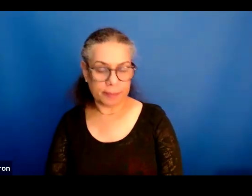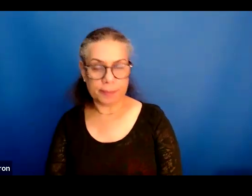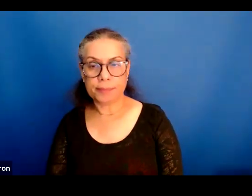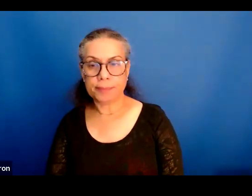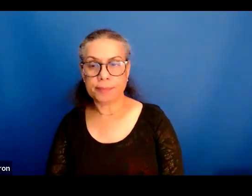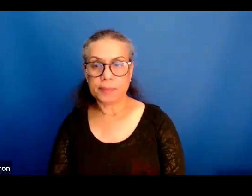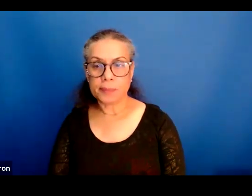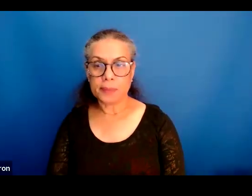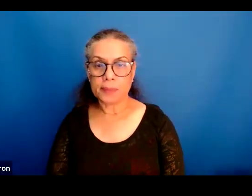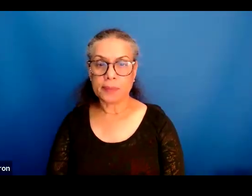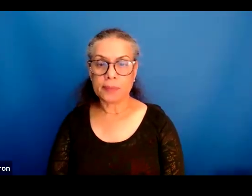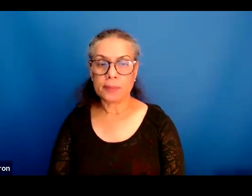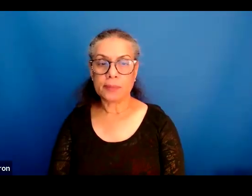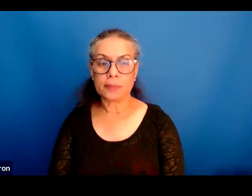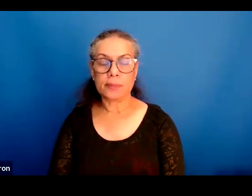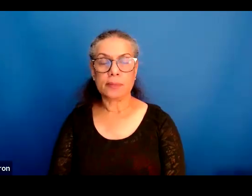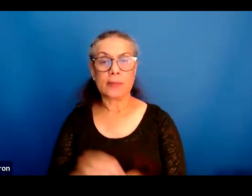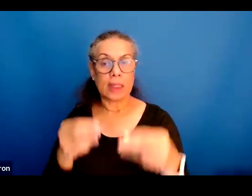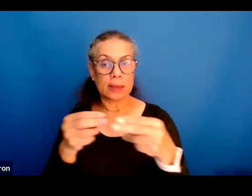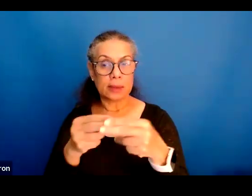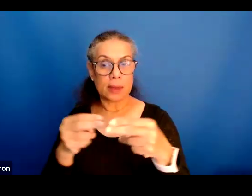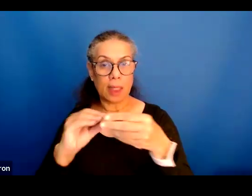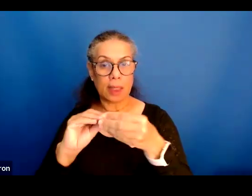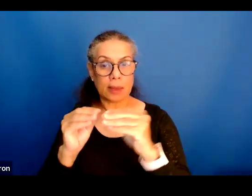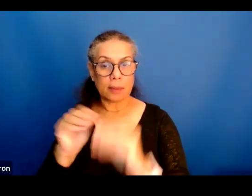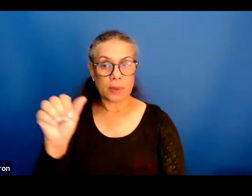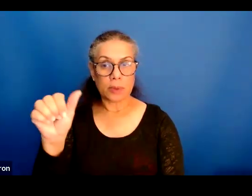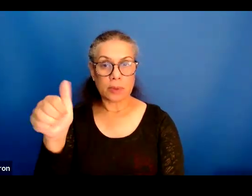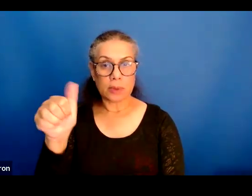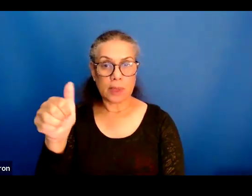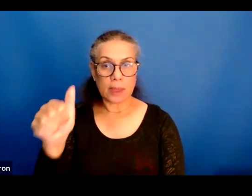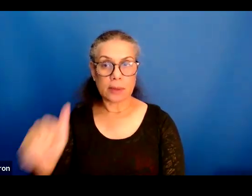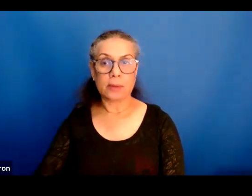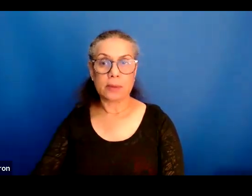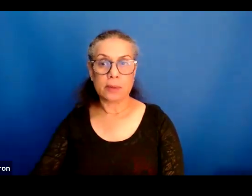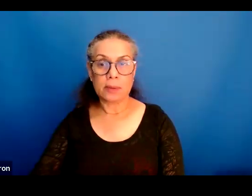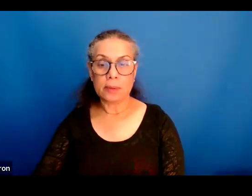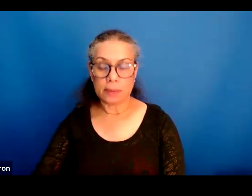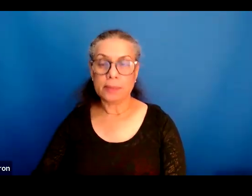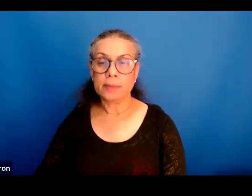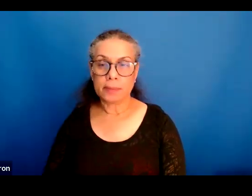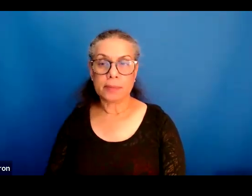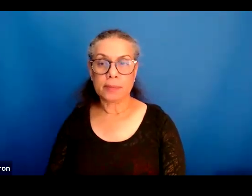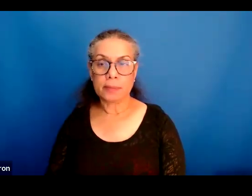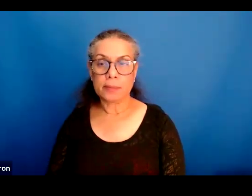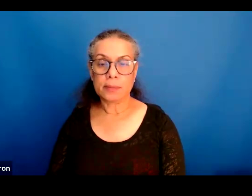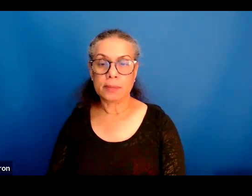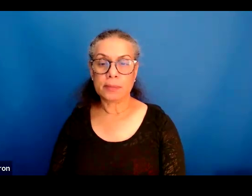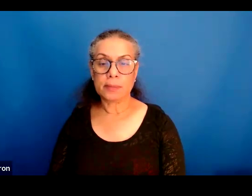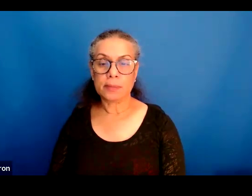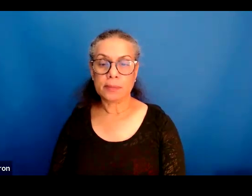In the slide number 10, if you go to the slide number 10, I have in